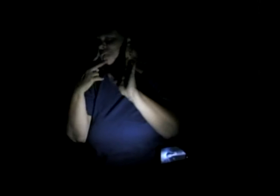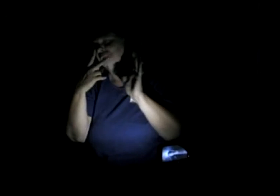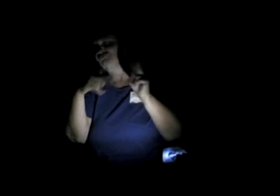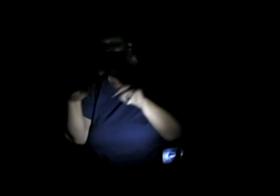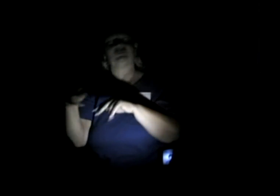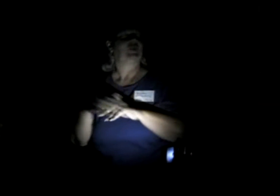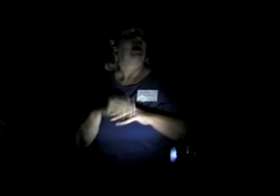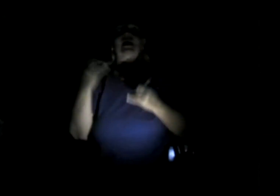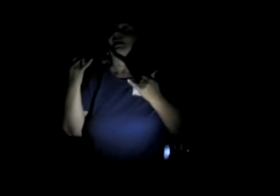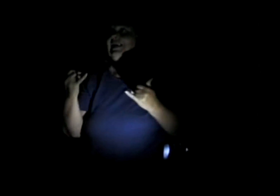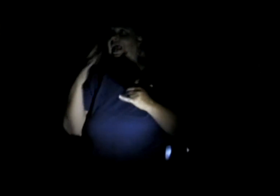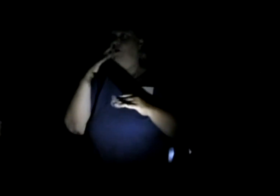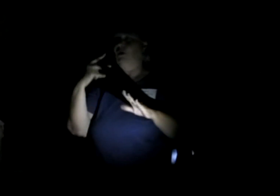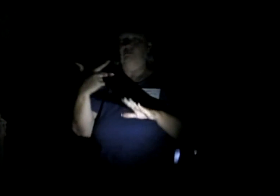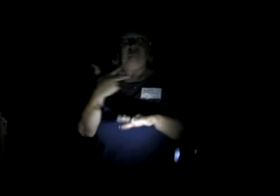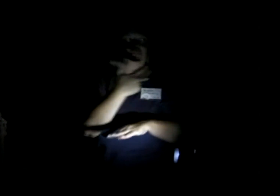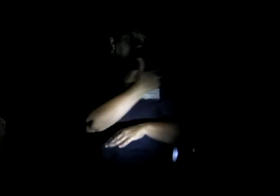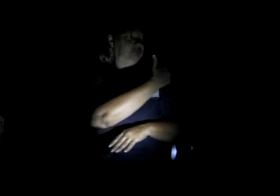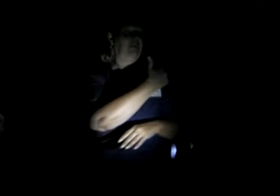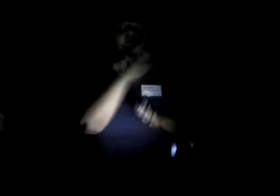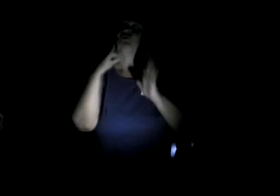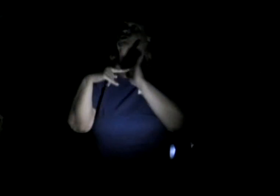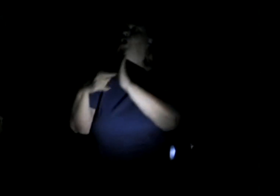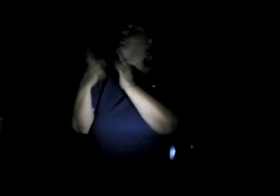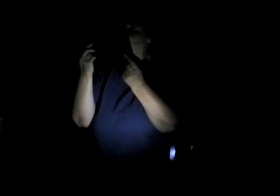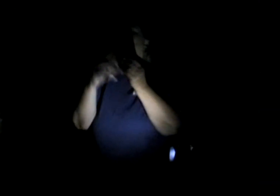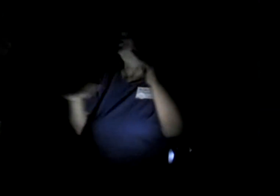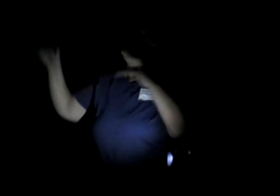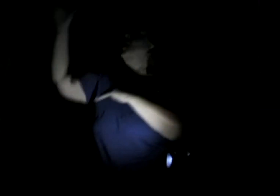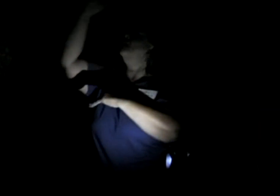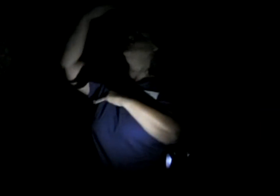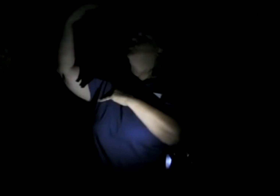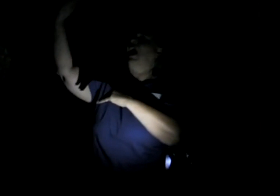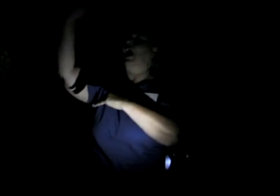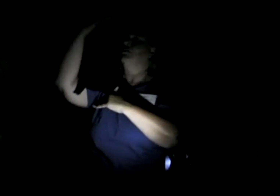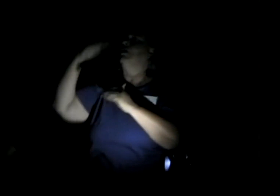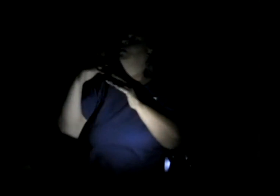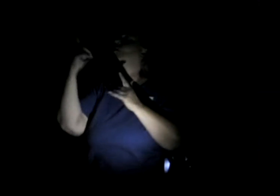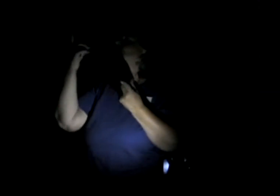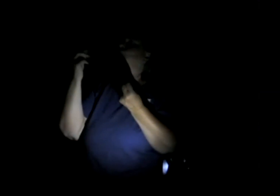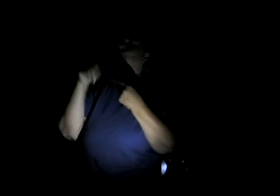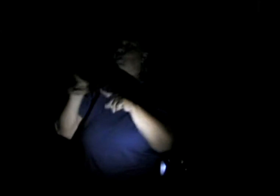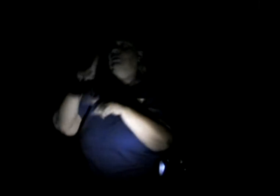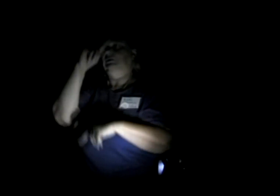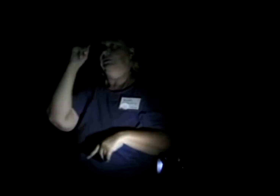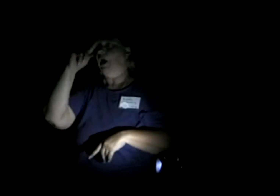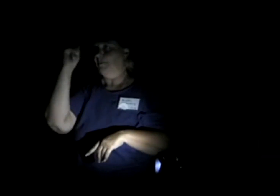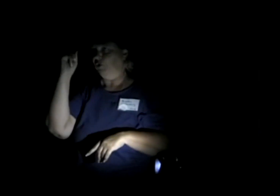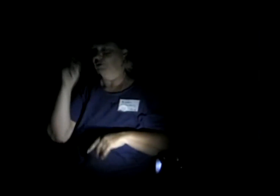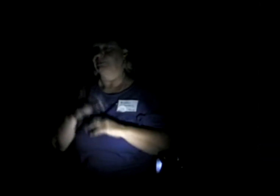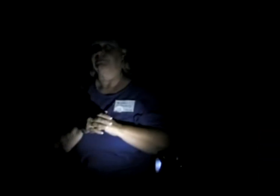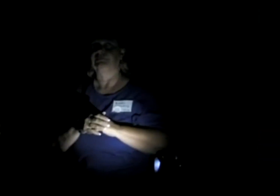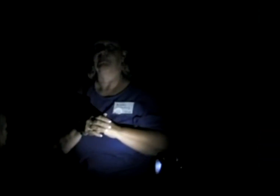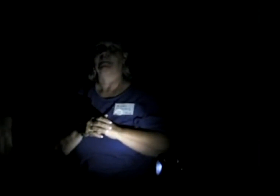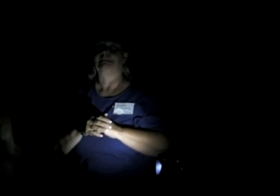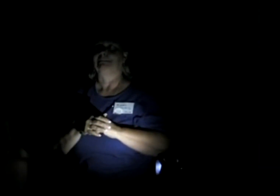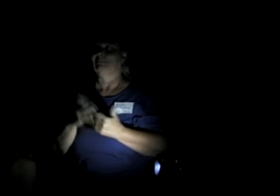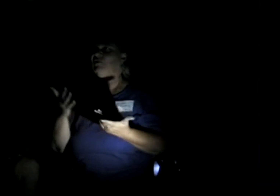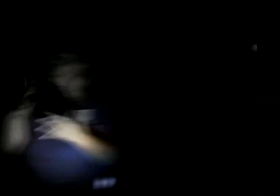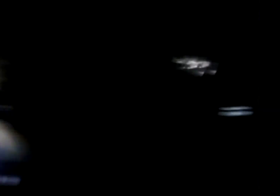so we can show you some of the above-ground operations and how those miners would spend their summers. Now, it's important to note that big cavernous tunnels like this one were only